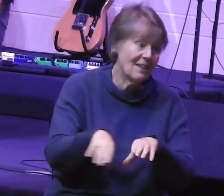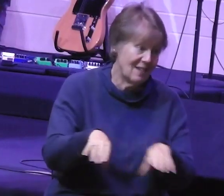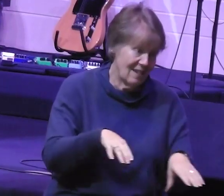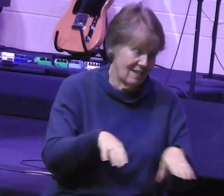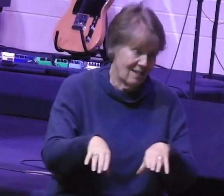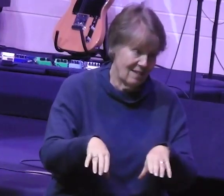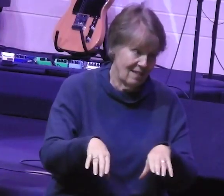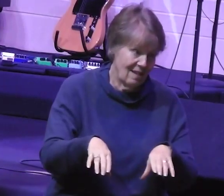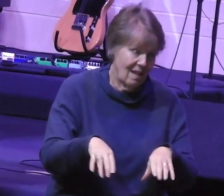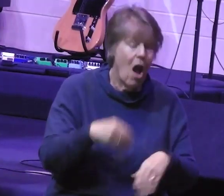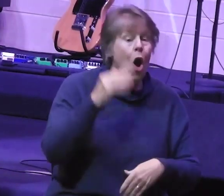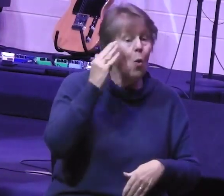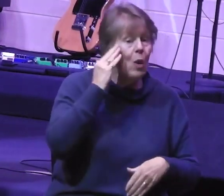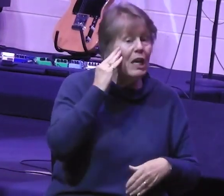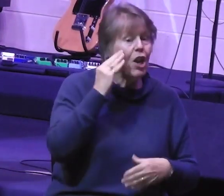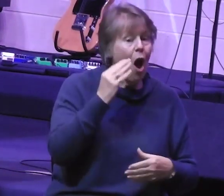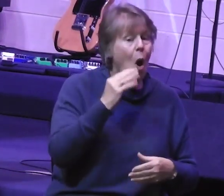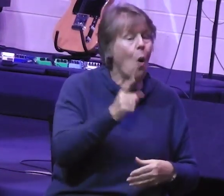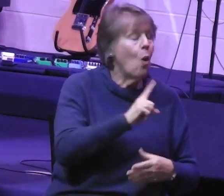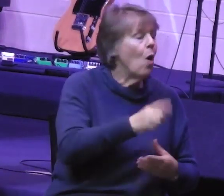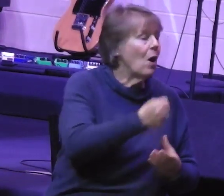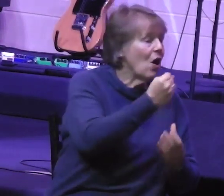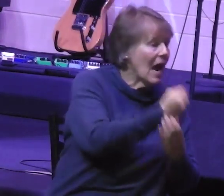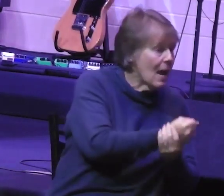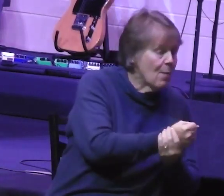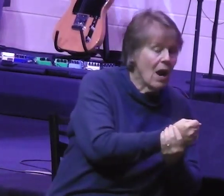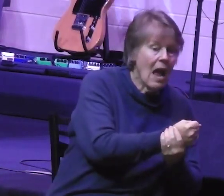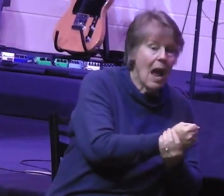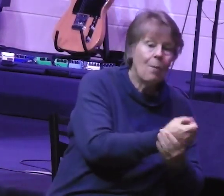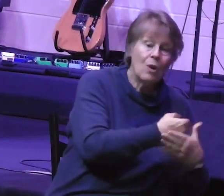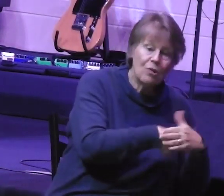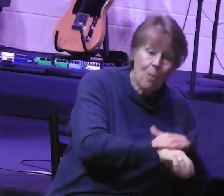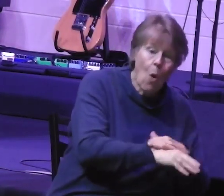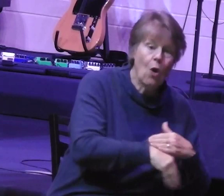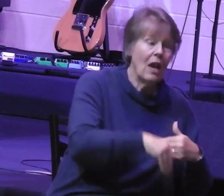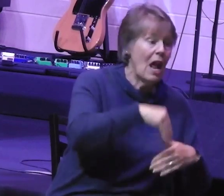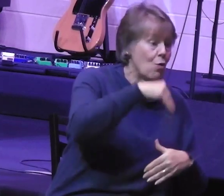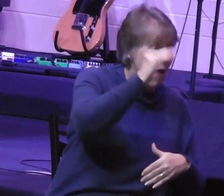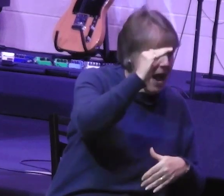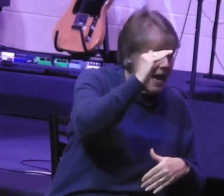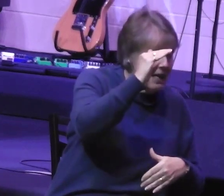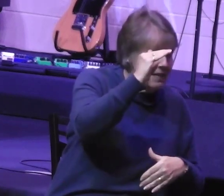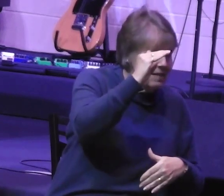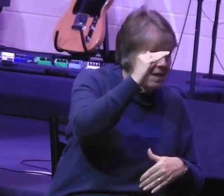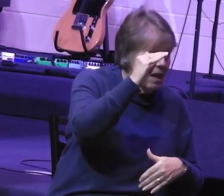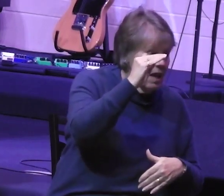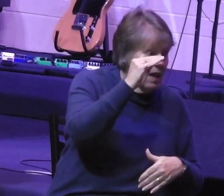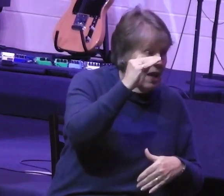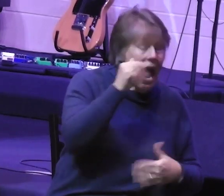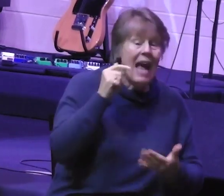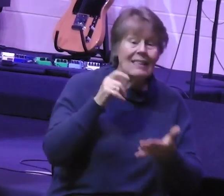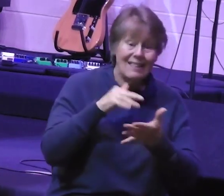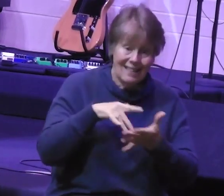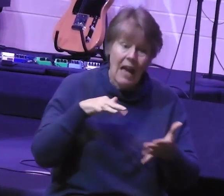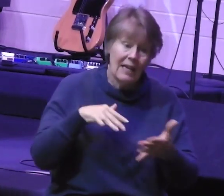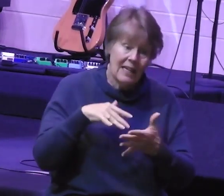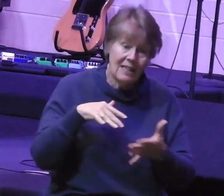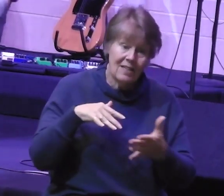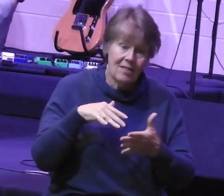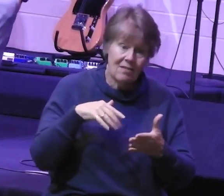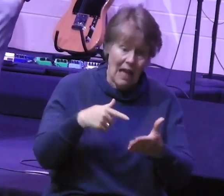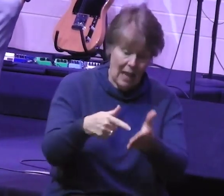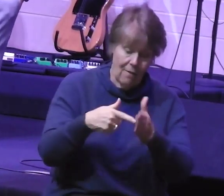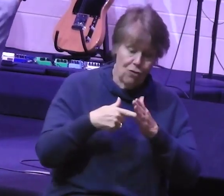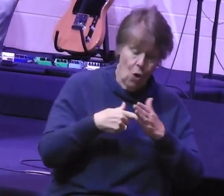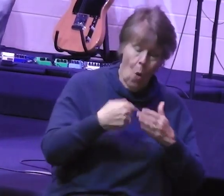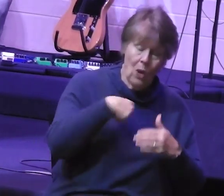place called Ur of the Chaldeans, and the Chaldean Empire, archaeology tells us, had child sacrifice